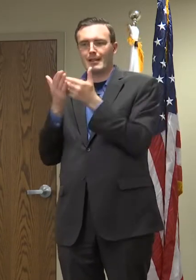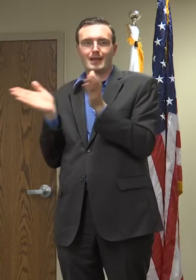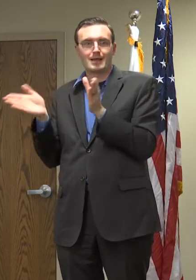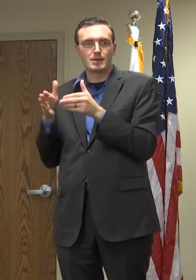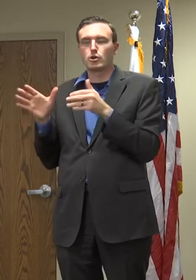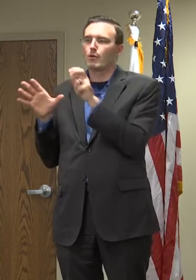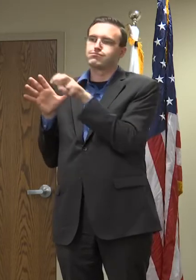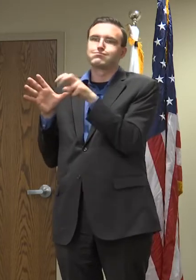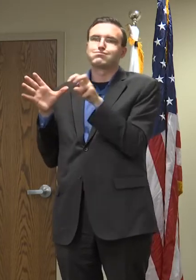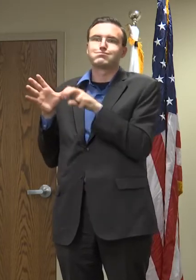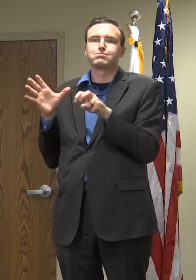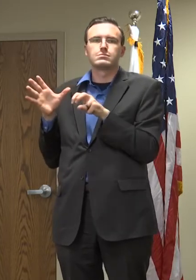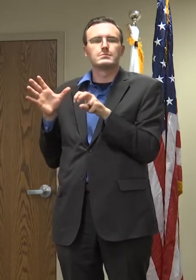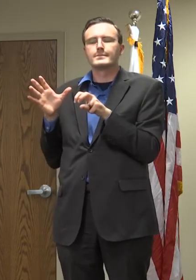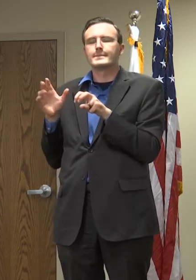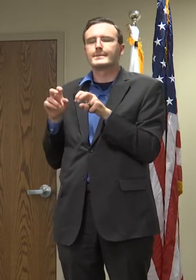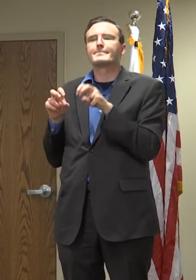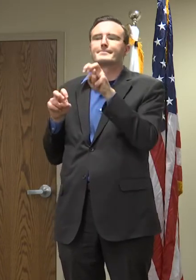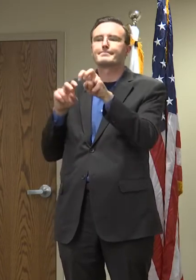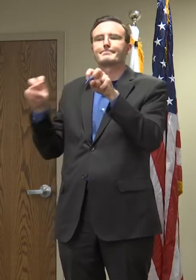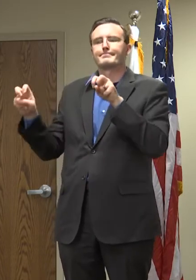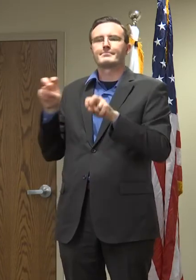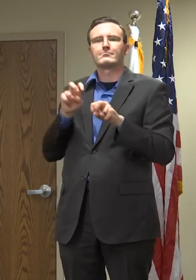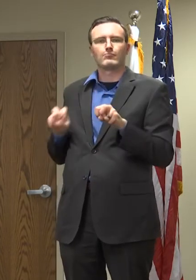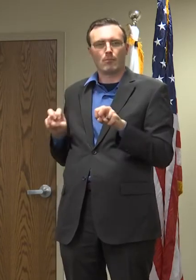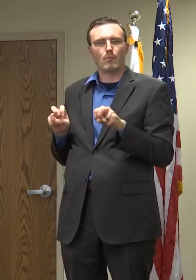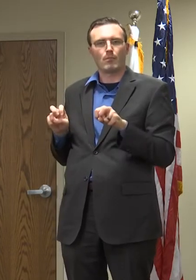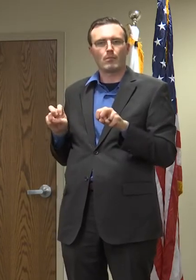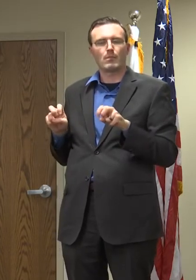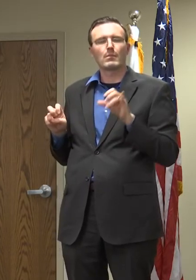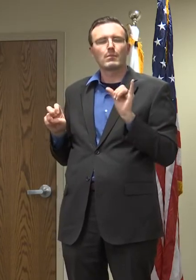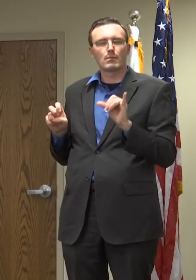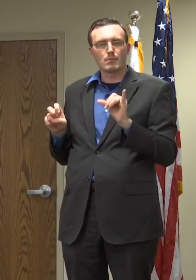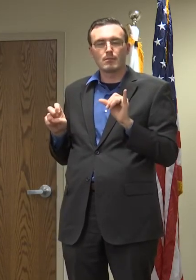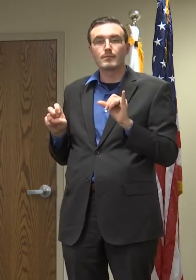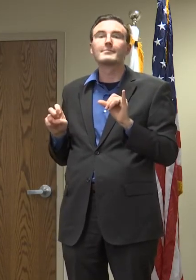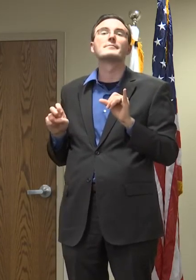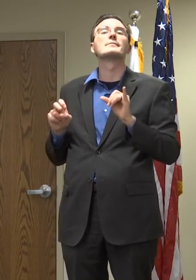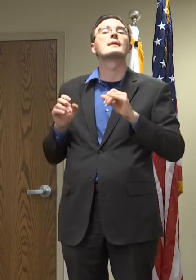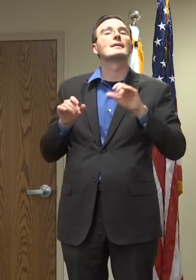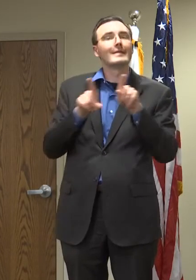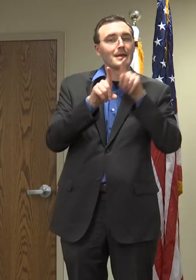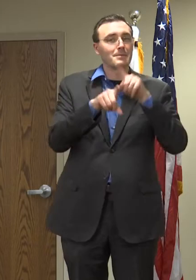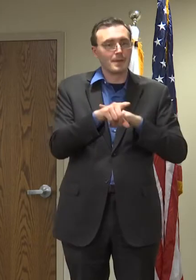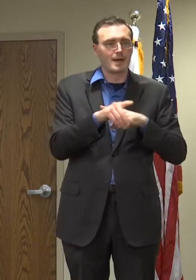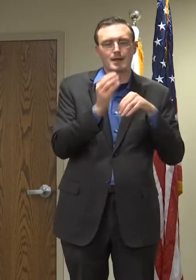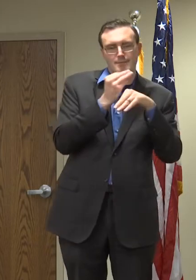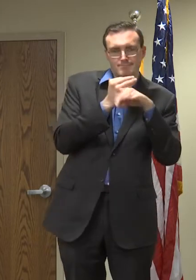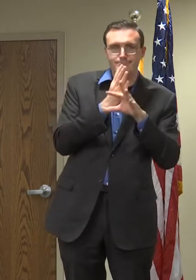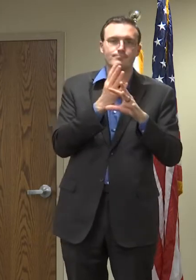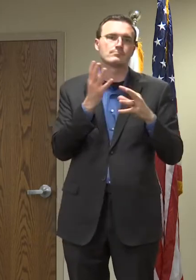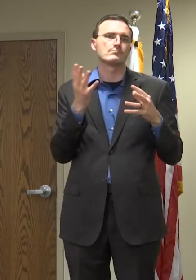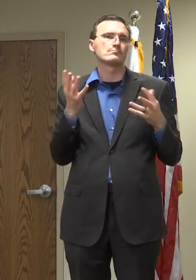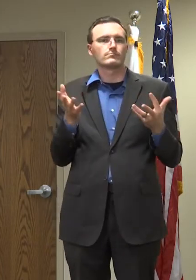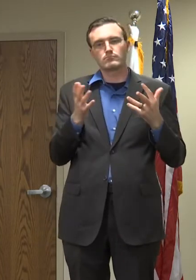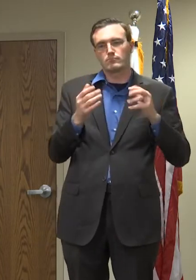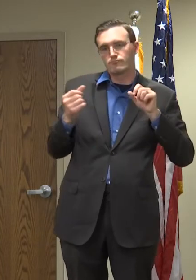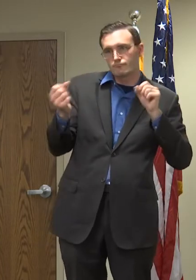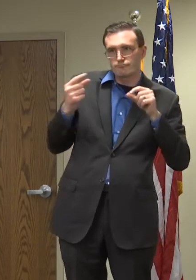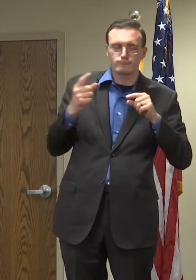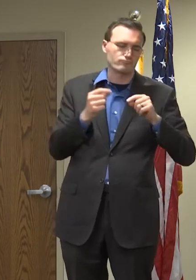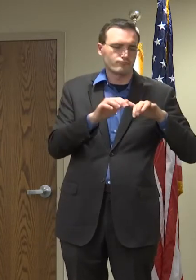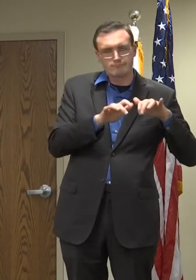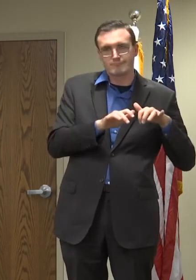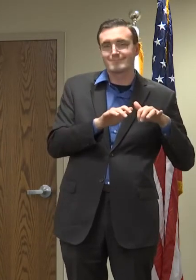have to roll back and move children out of a school environment, that they are ready to continue their learning in that remote perspective,